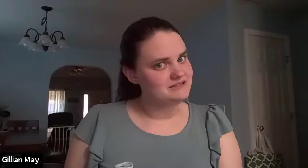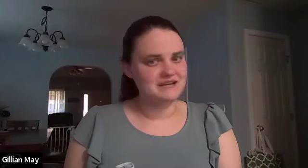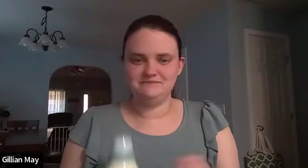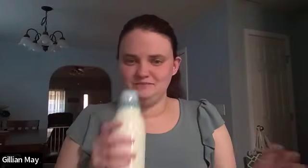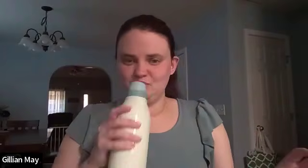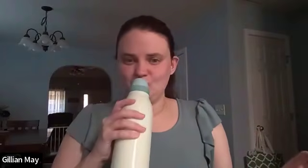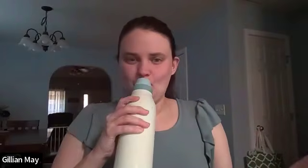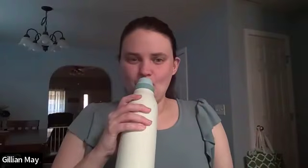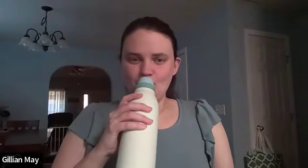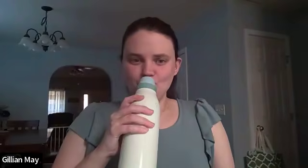tonight.